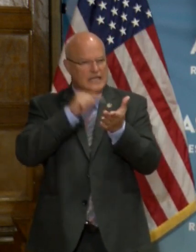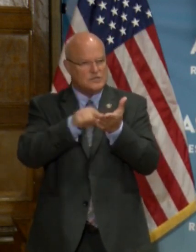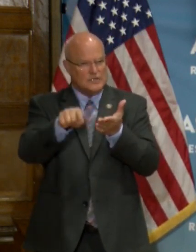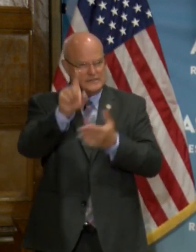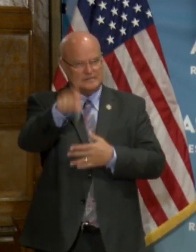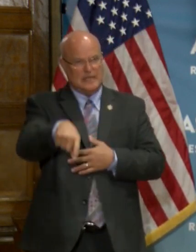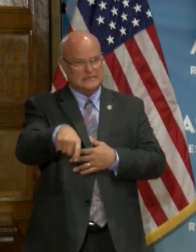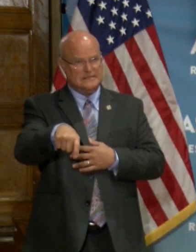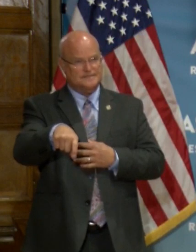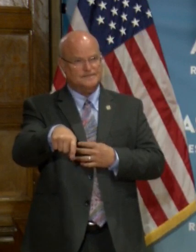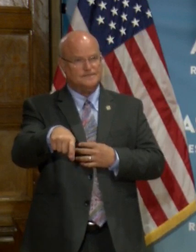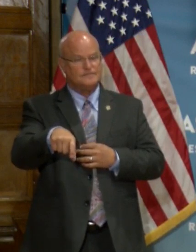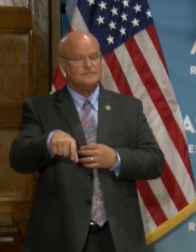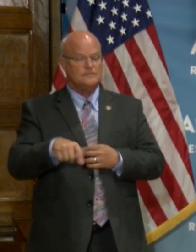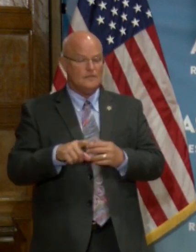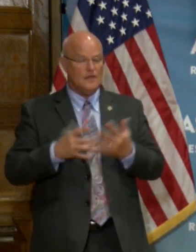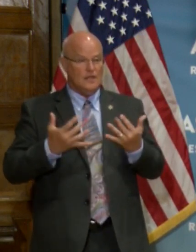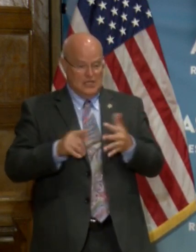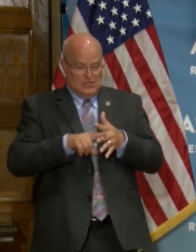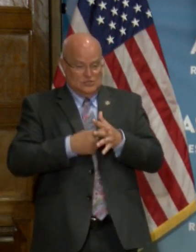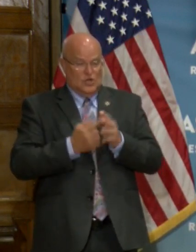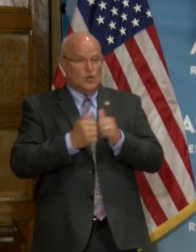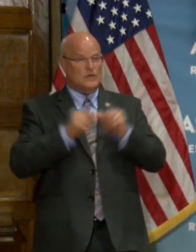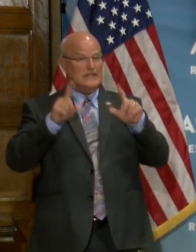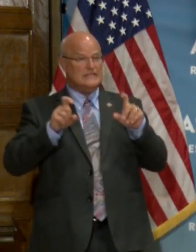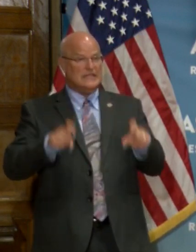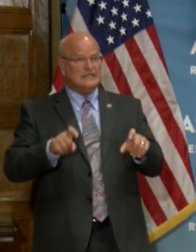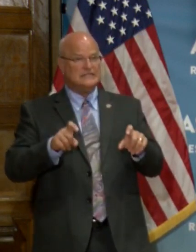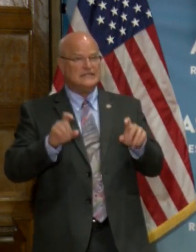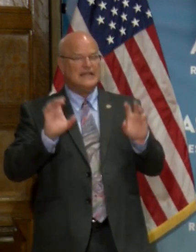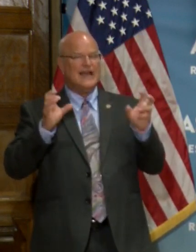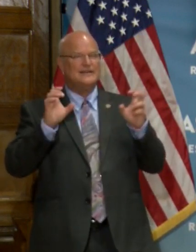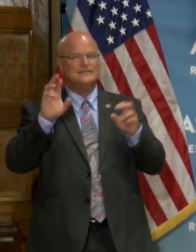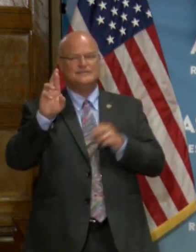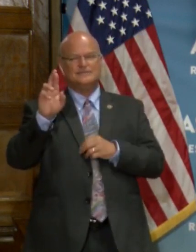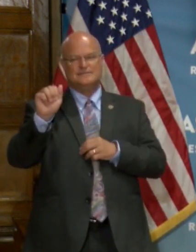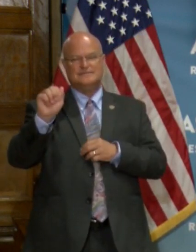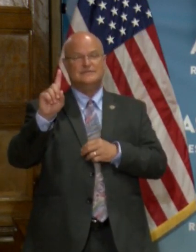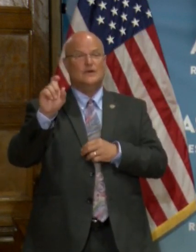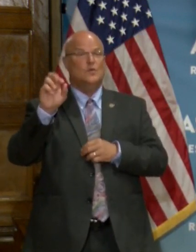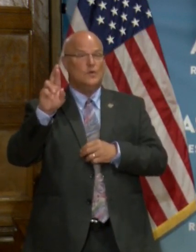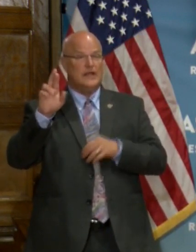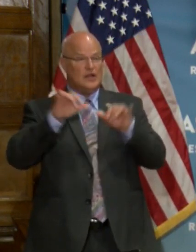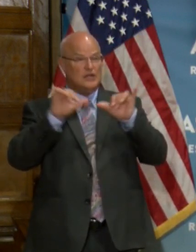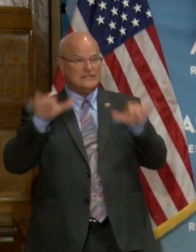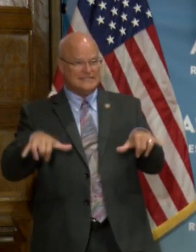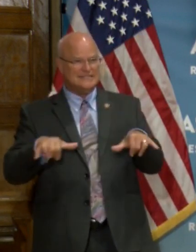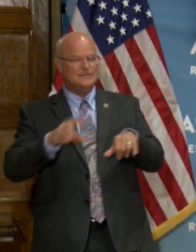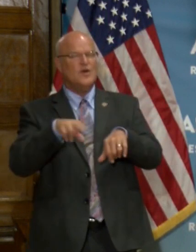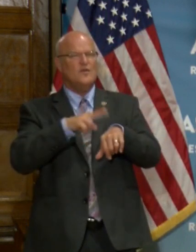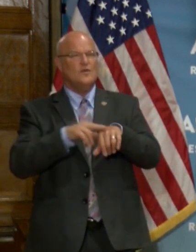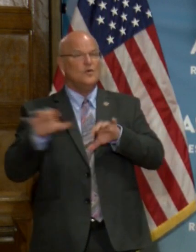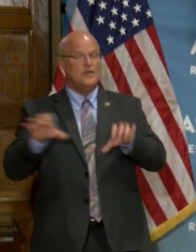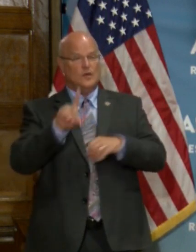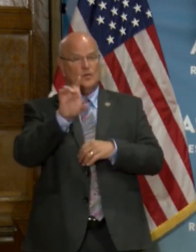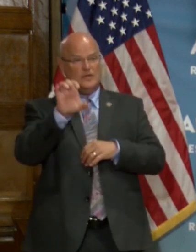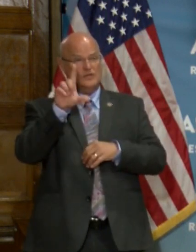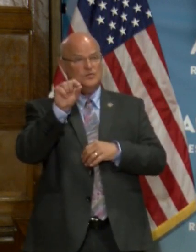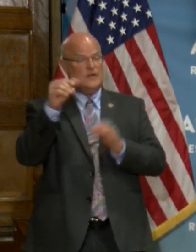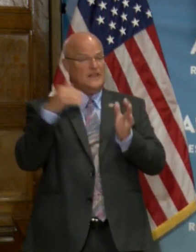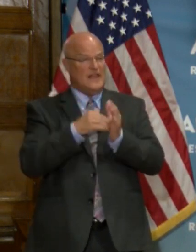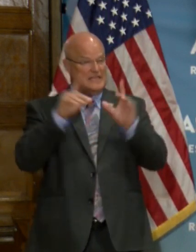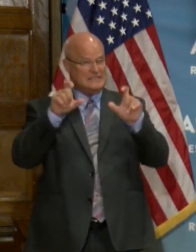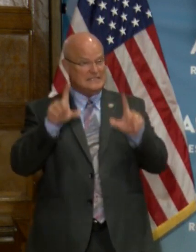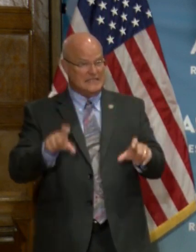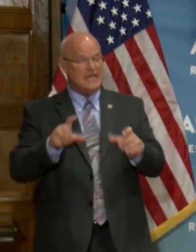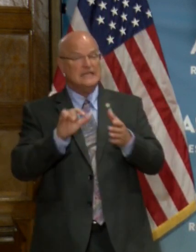tracing. You start with our testing, our radar system, and this month, of course, we did 120,000